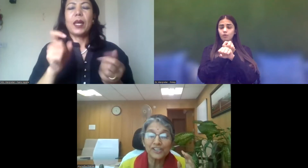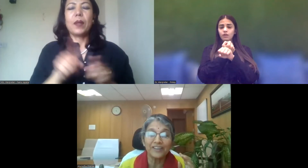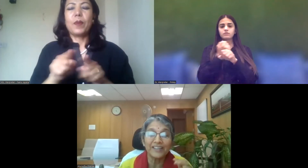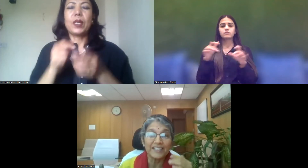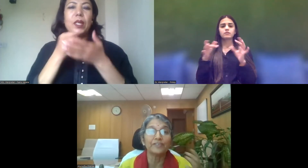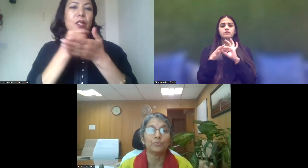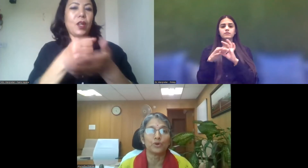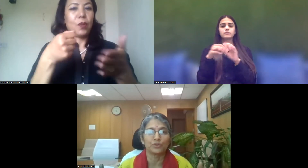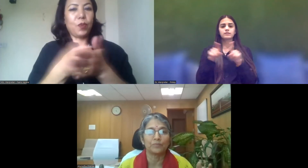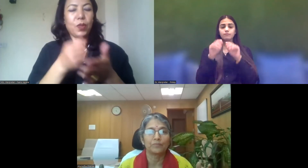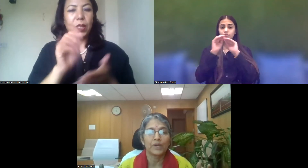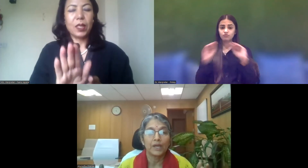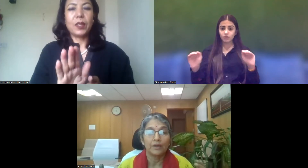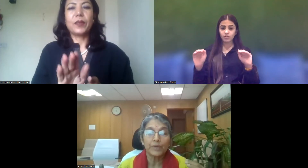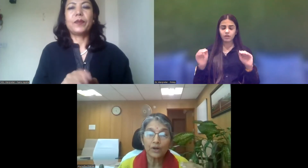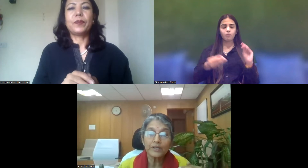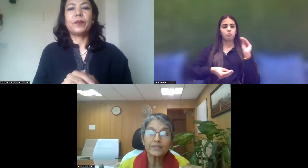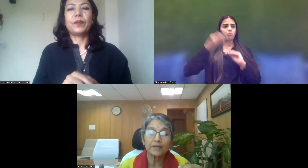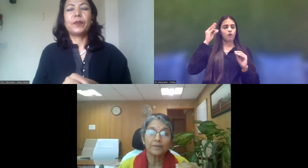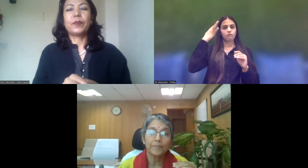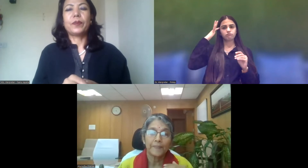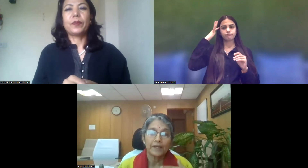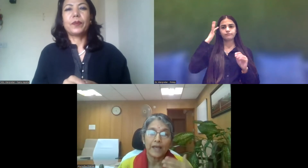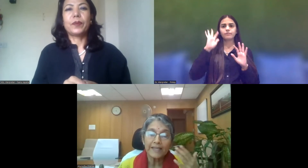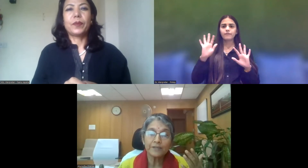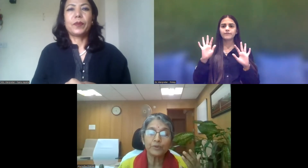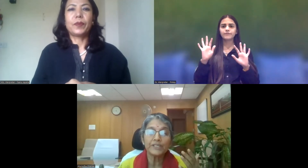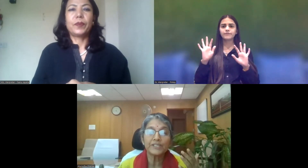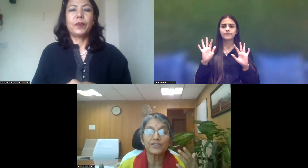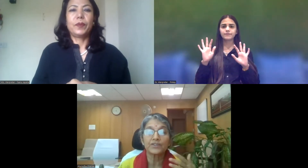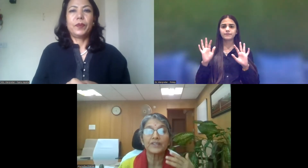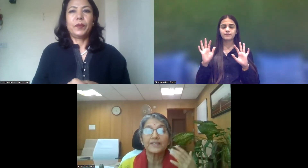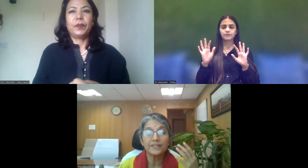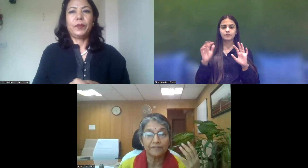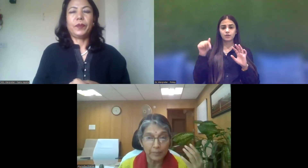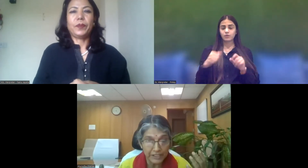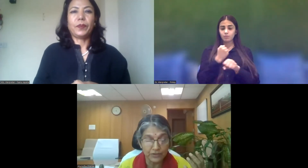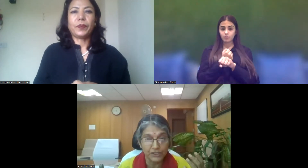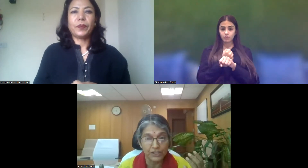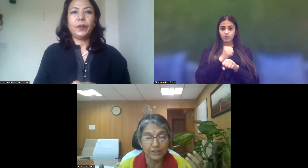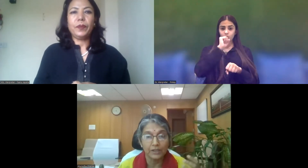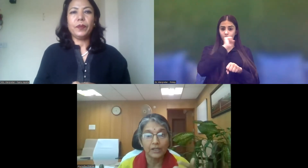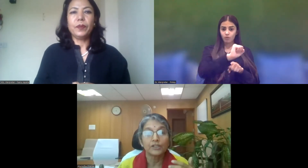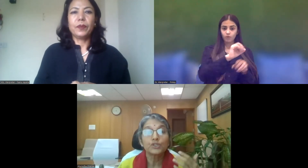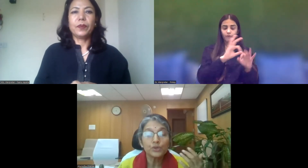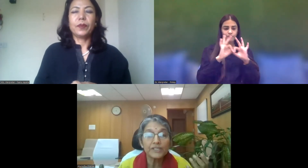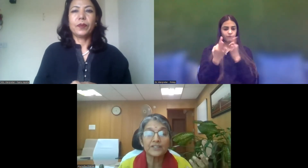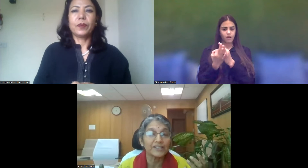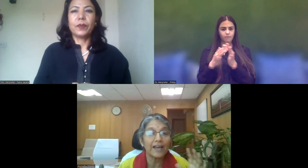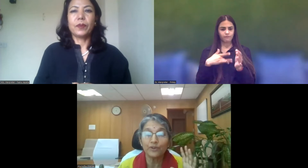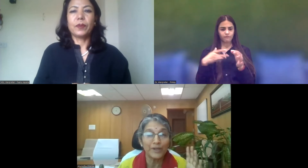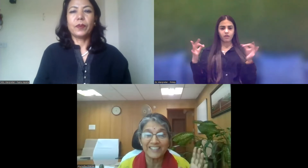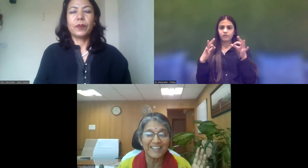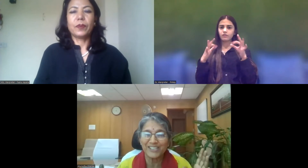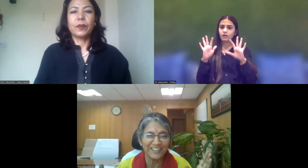For the children, it's even more so. Because as the police distresses the family structure, the social structure,